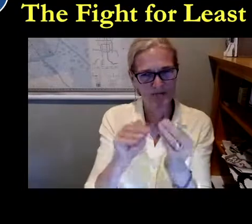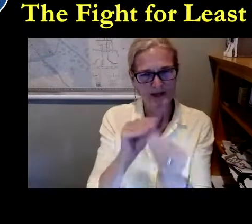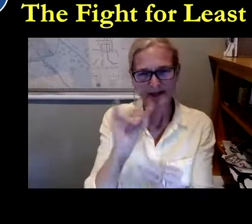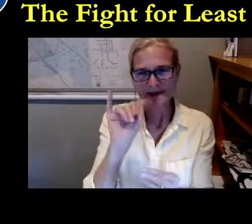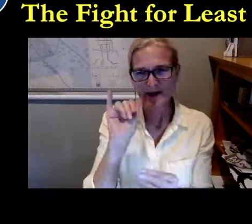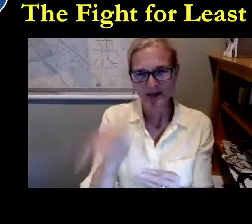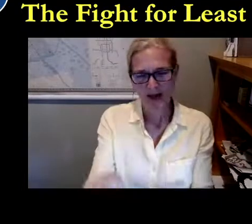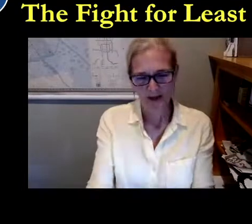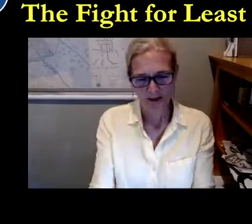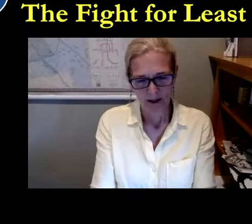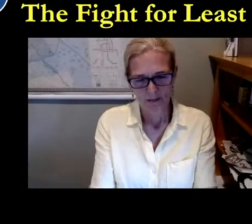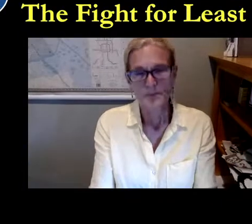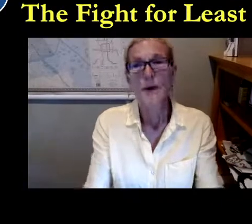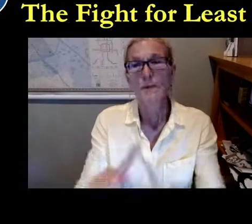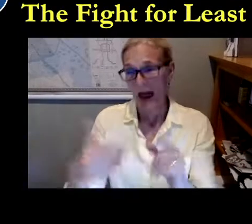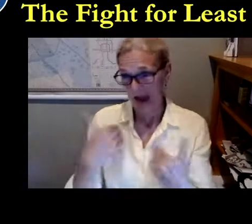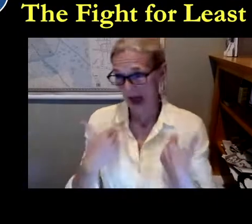stunned.